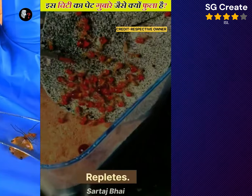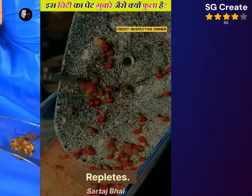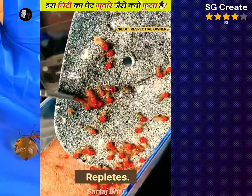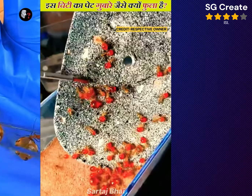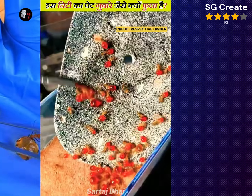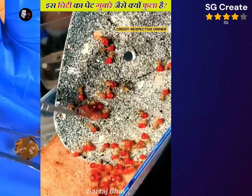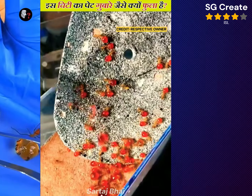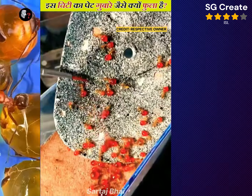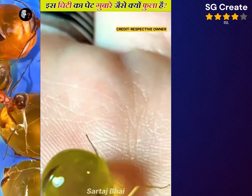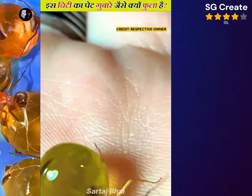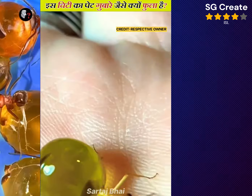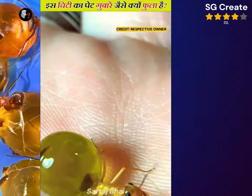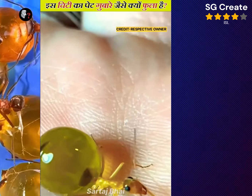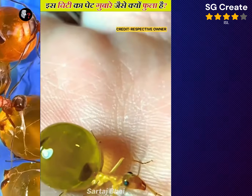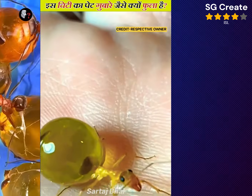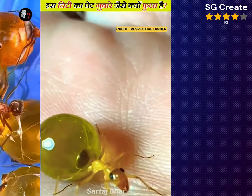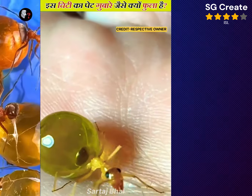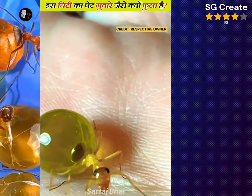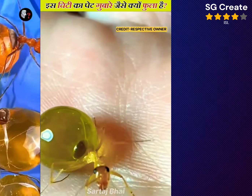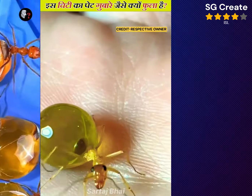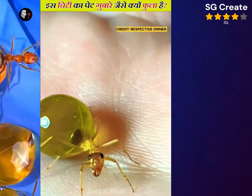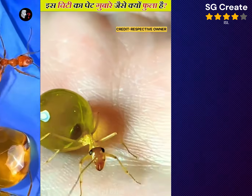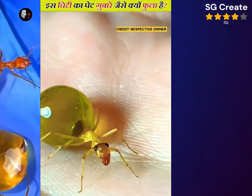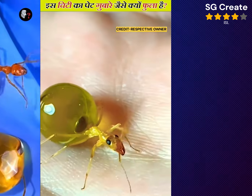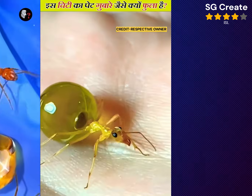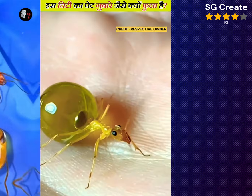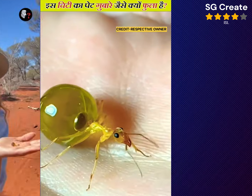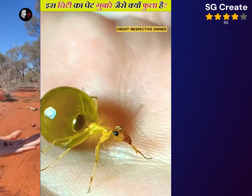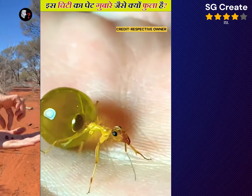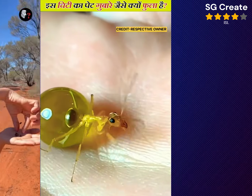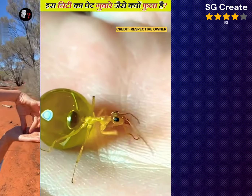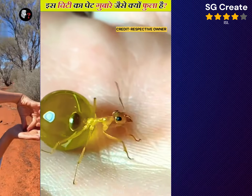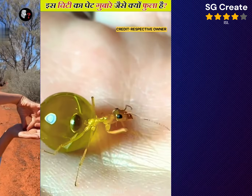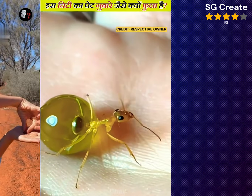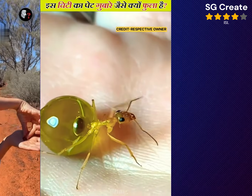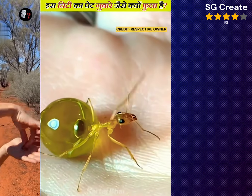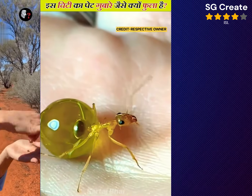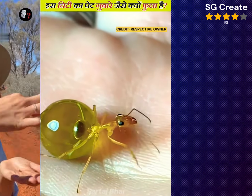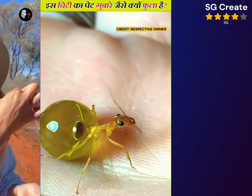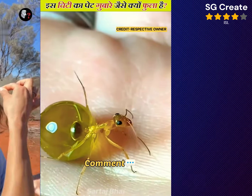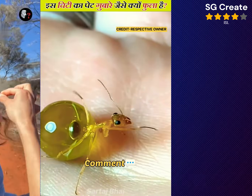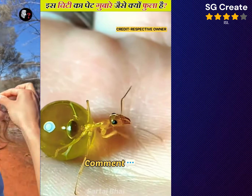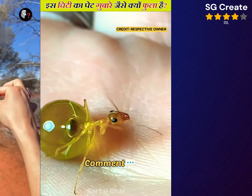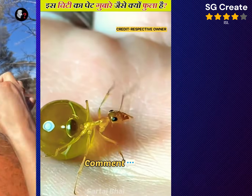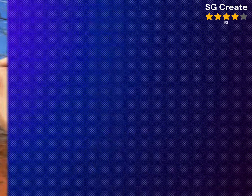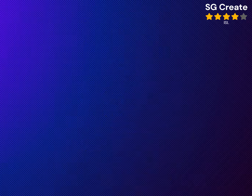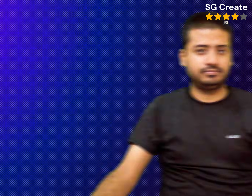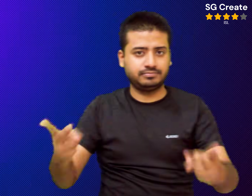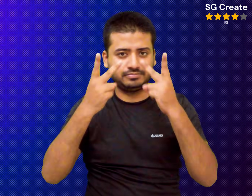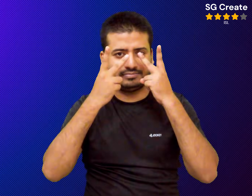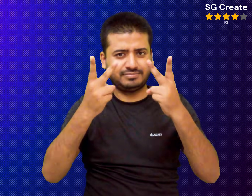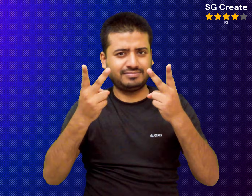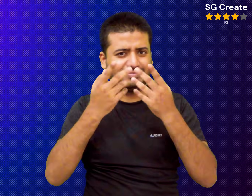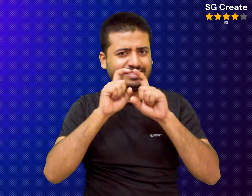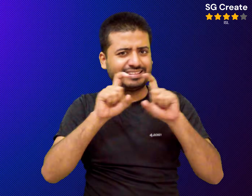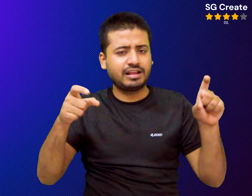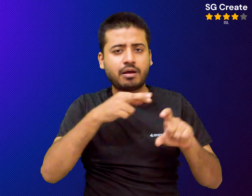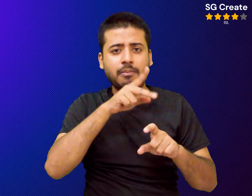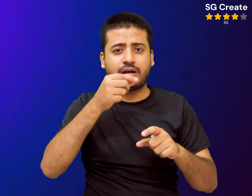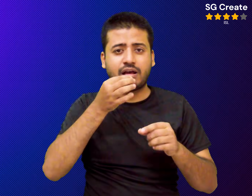new antibiotics. The unique antimicrobial properties of honeypot and honey are being investigated for their potential to lead